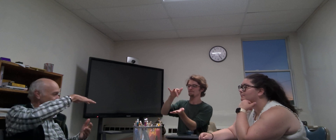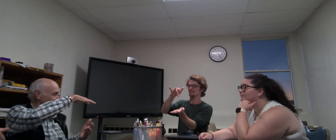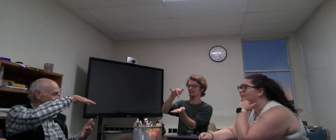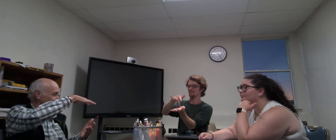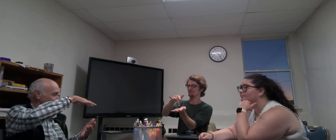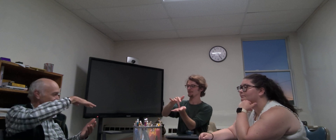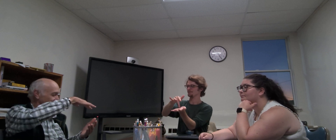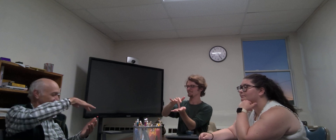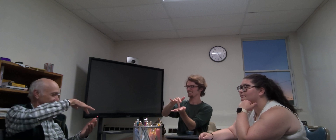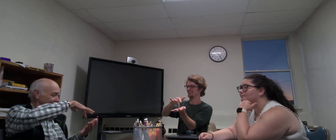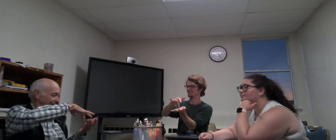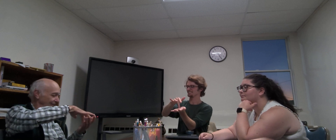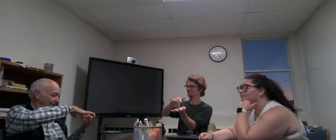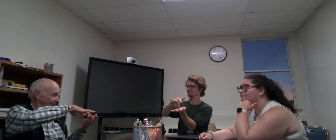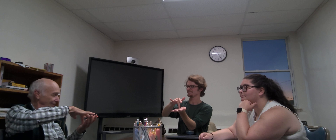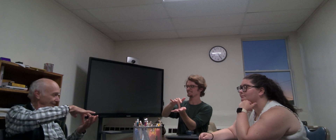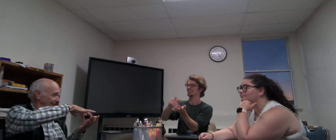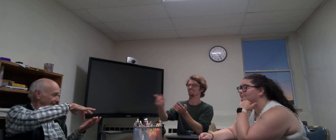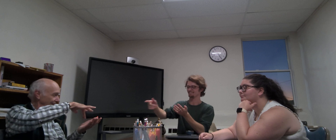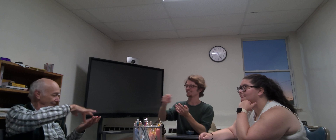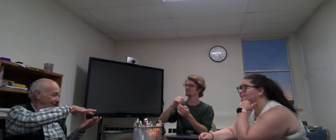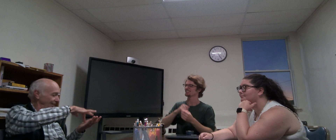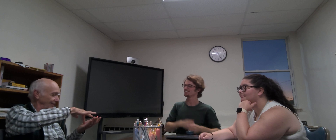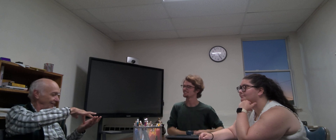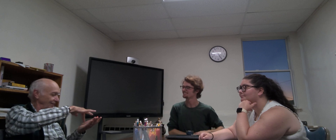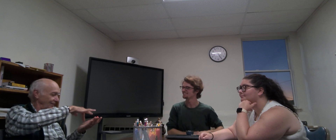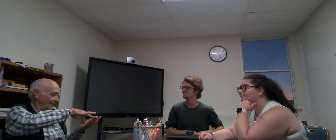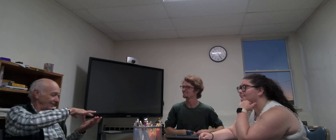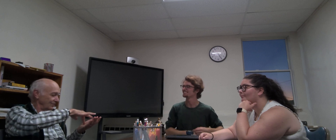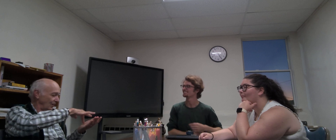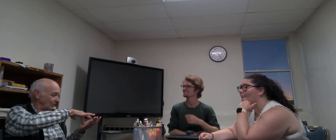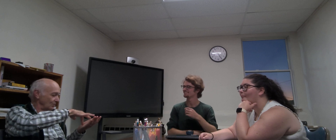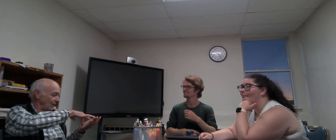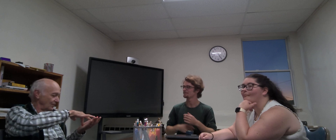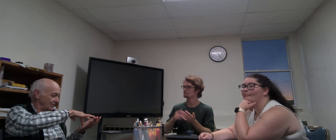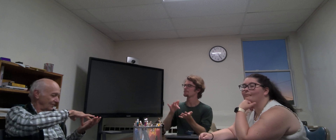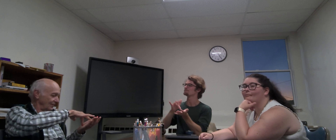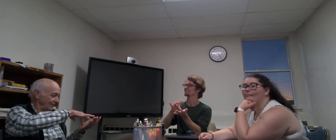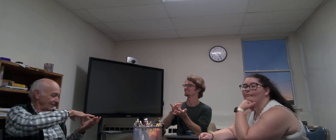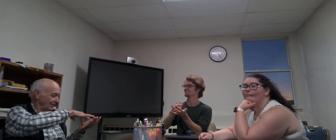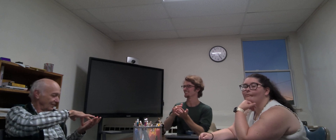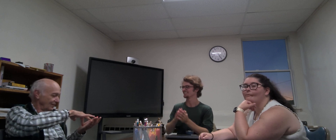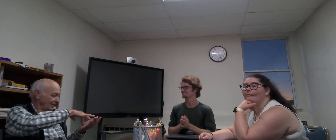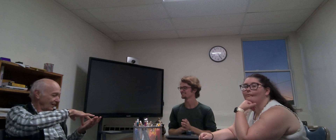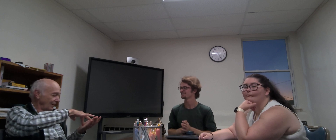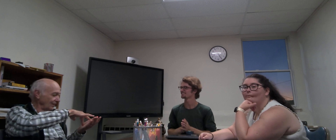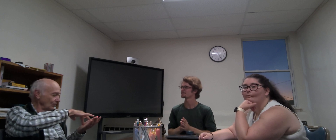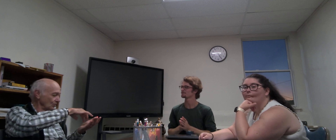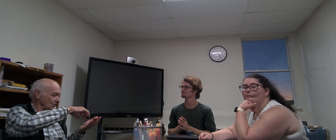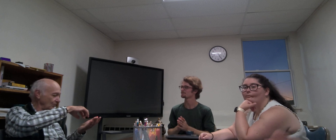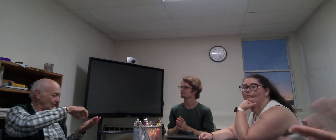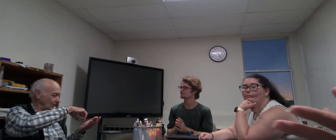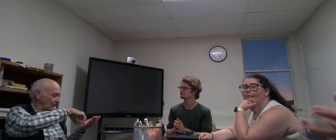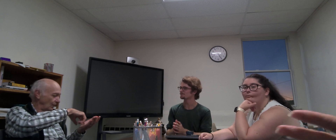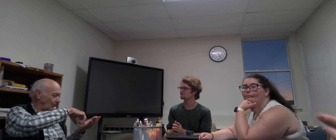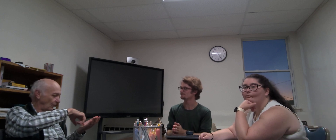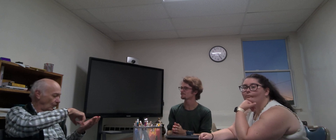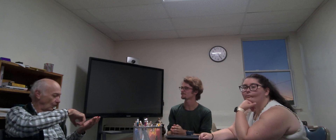ask all the And bottom questions. one. Yes, Yeah. yes. Excellent, there we go. I don't know, but I don't think the Medicine. tape Medicine, is yeah. really going to be a Medicine. long-lasting solution to my